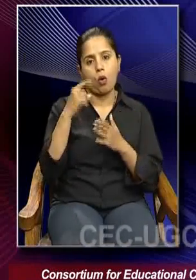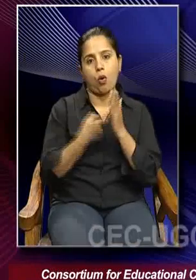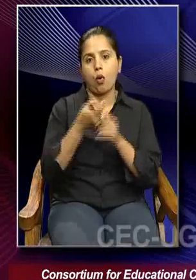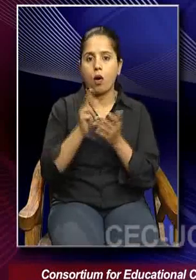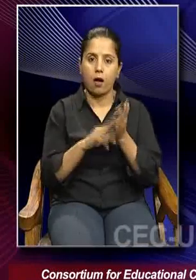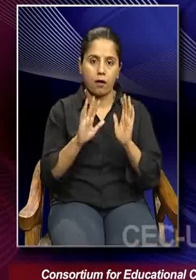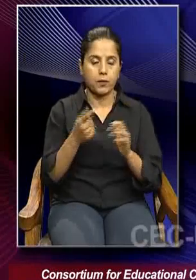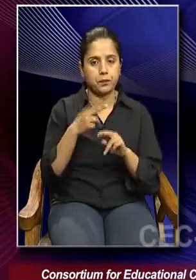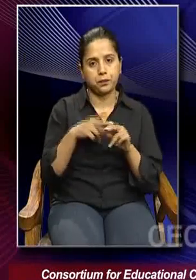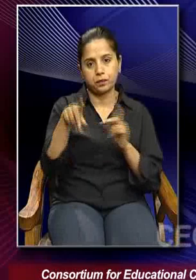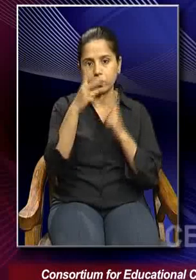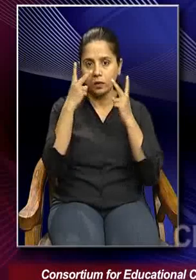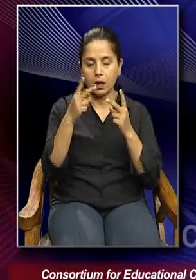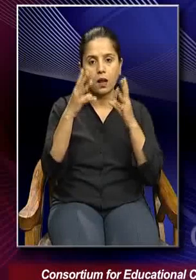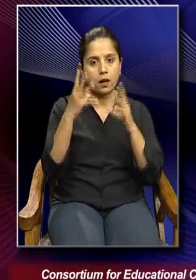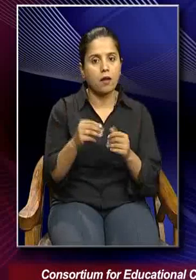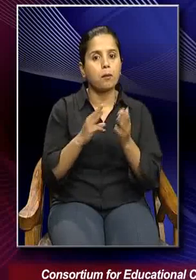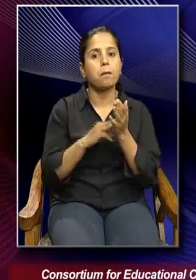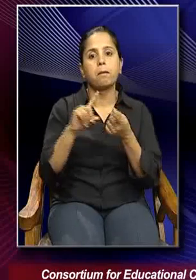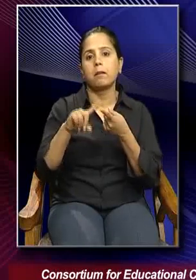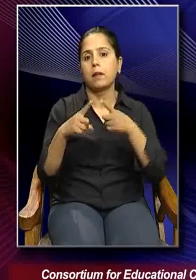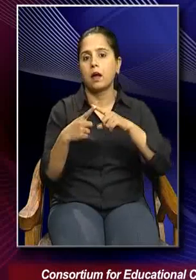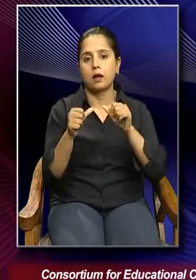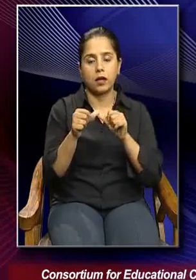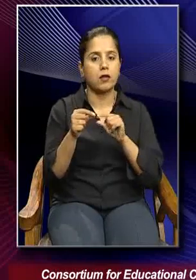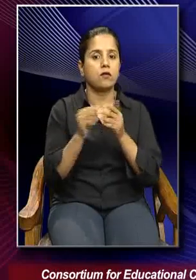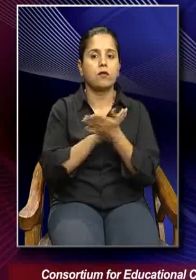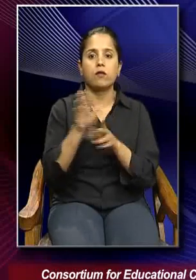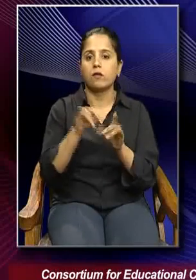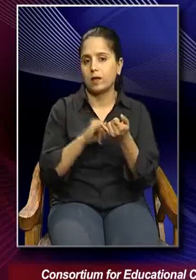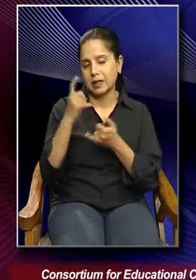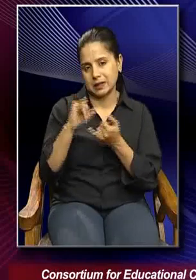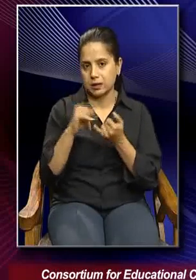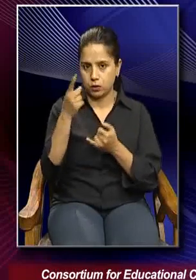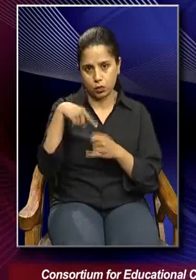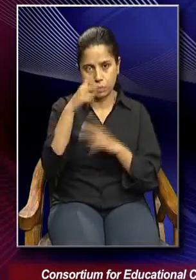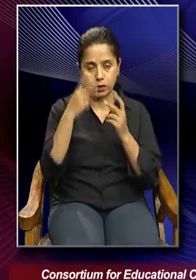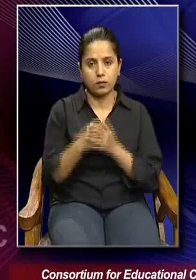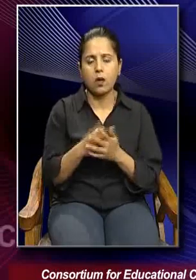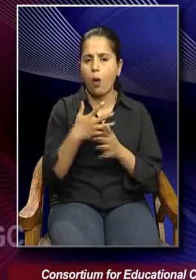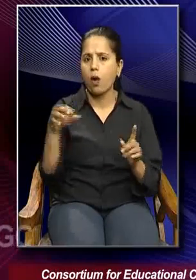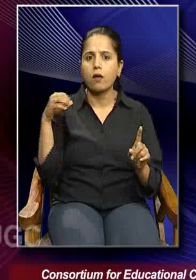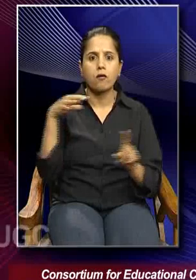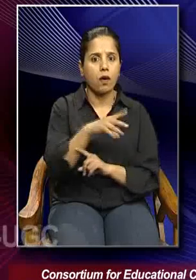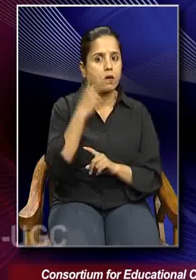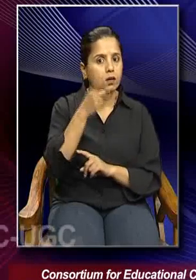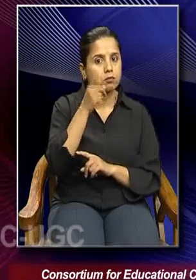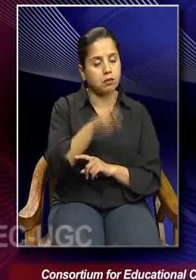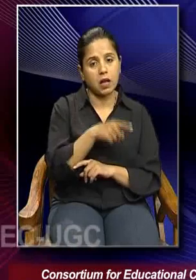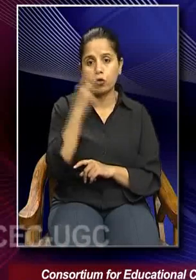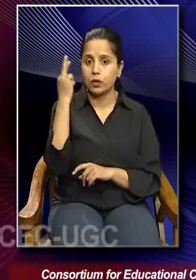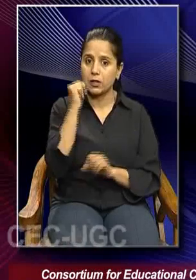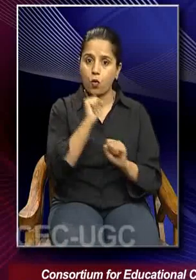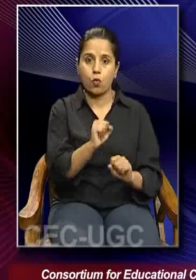So if you look at Sāṅkhya metaphysics, it states that every effect must have a cause.